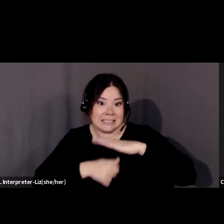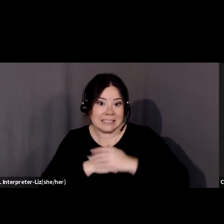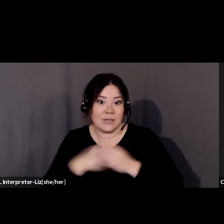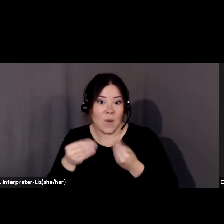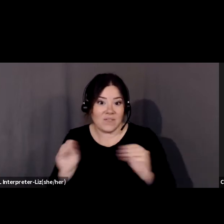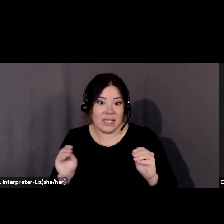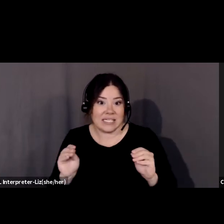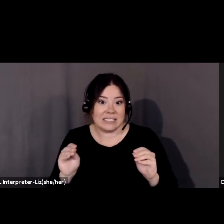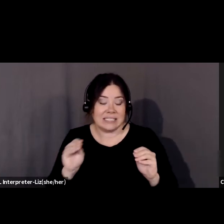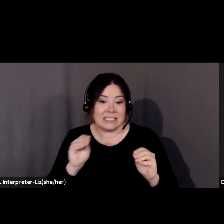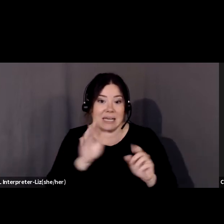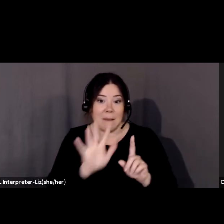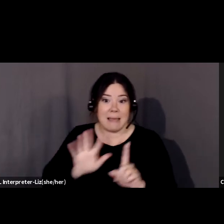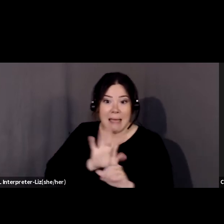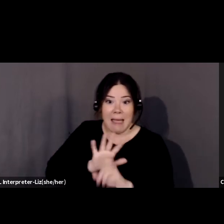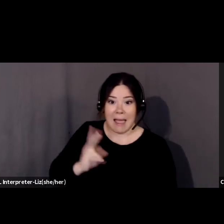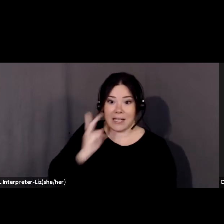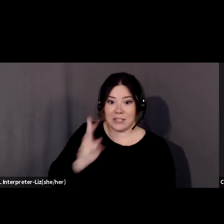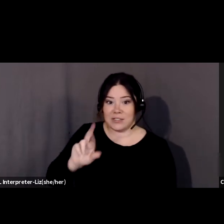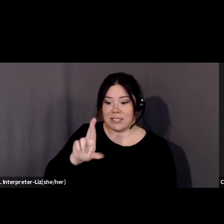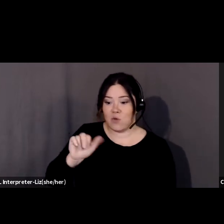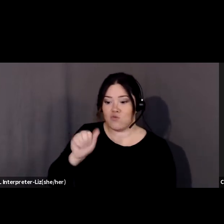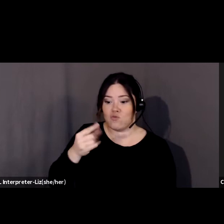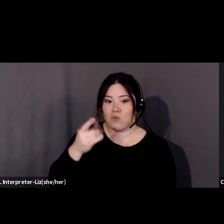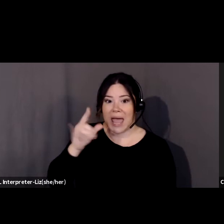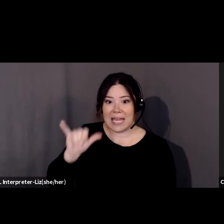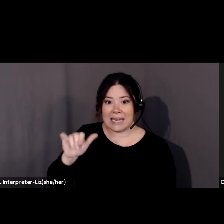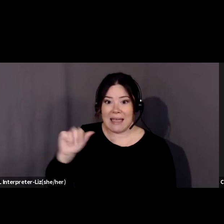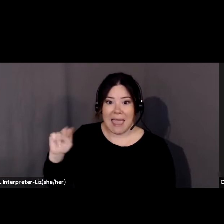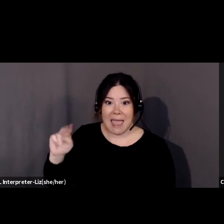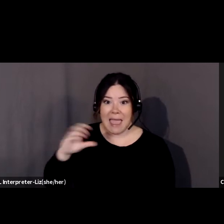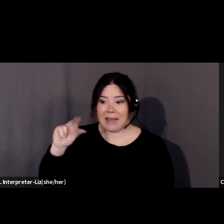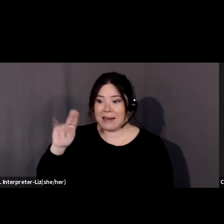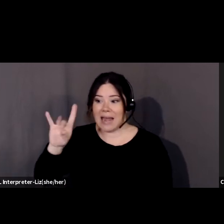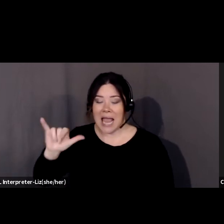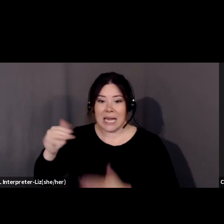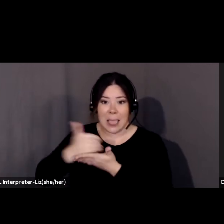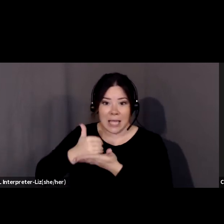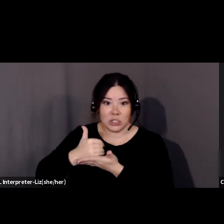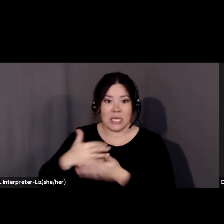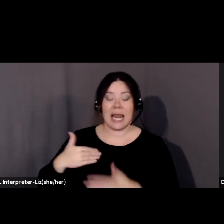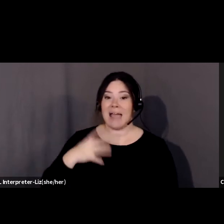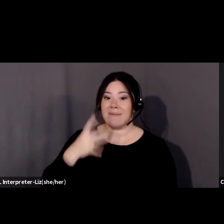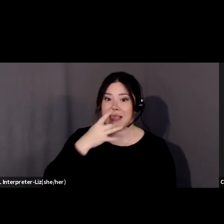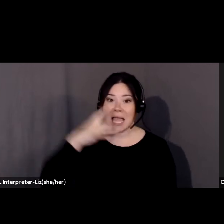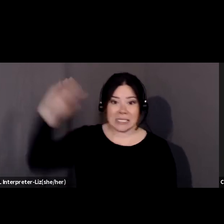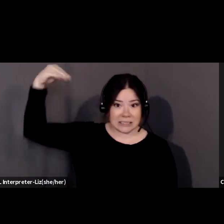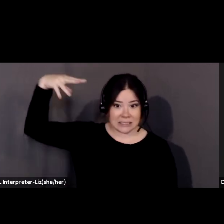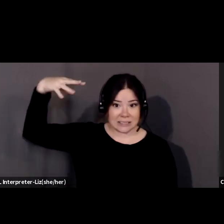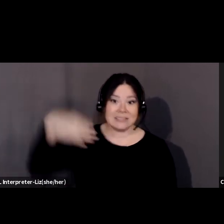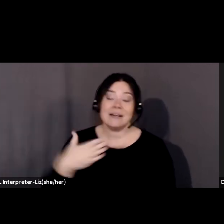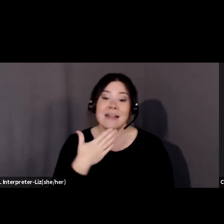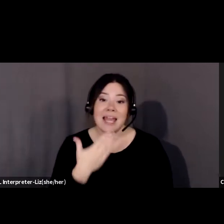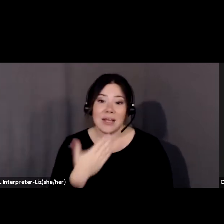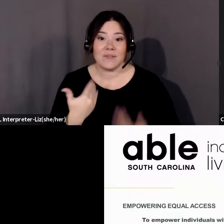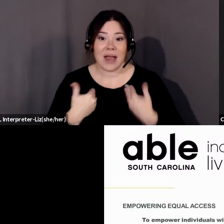office, and behind me is my Raggedy Ann and Andy collection, and I have a lamp behind me. And thank you for having me today.